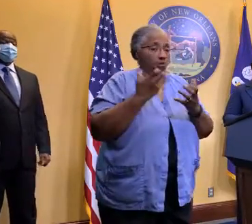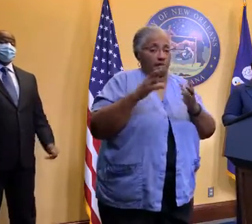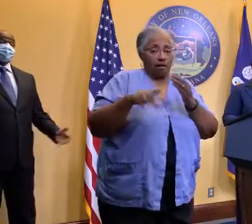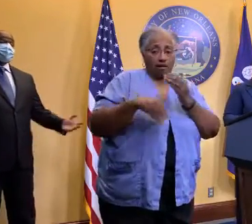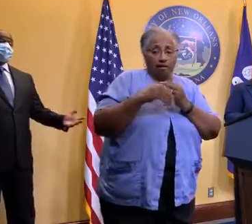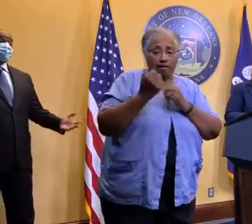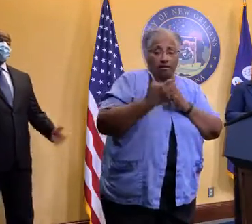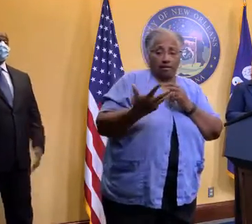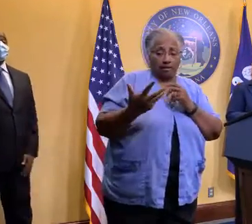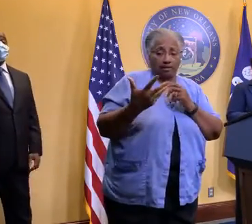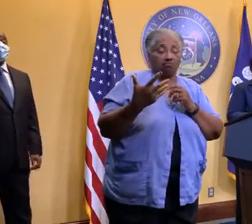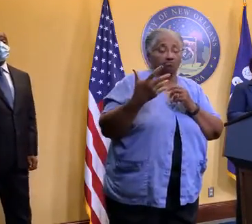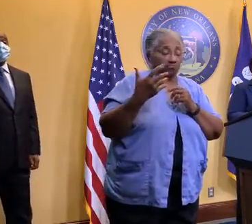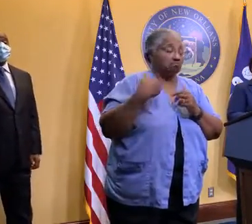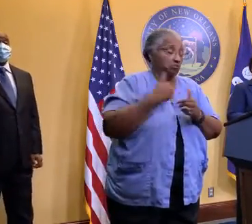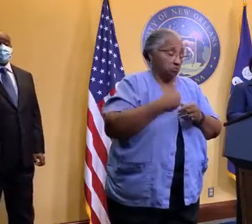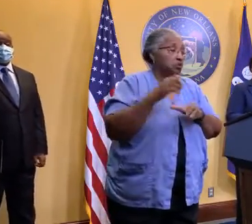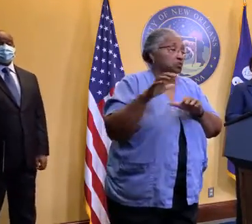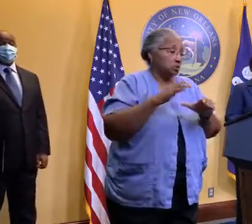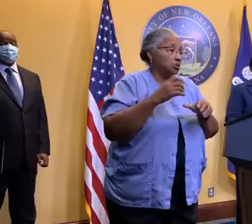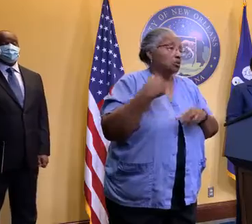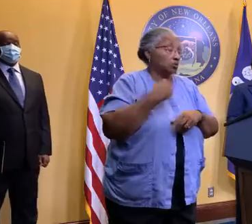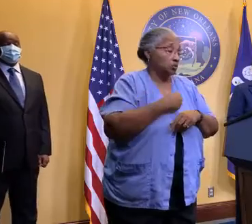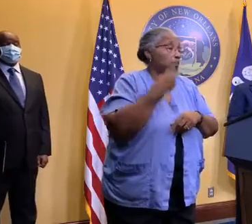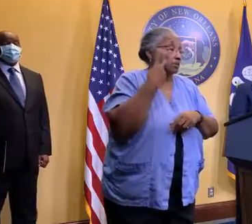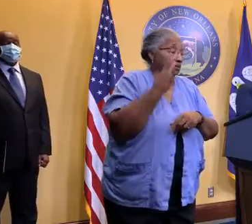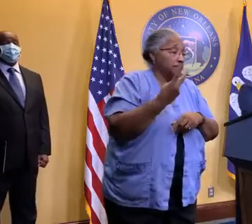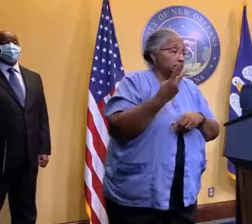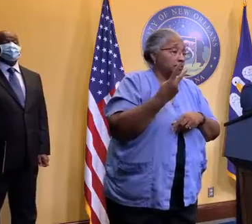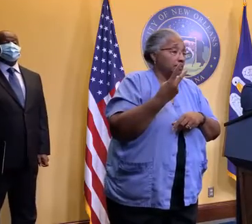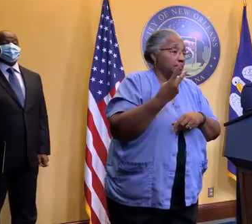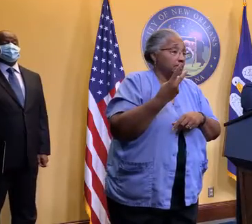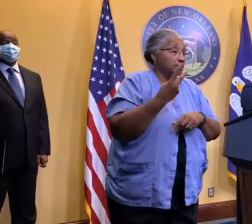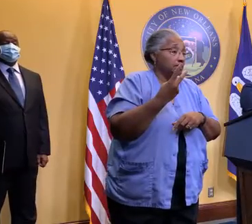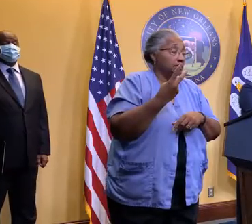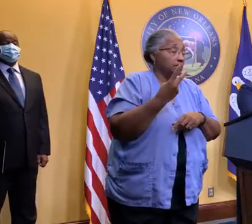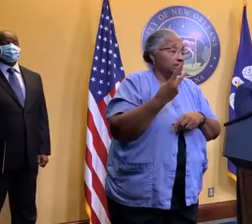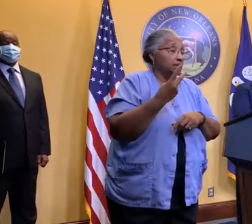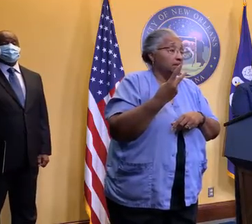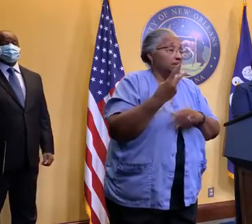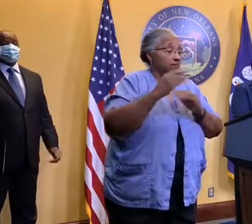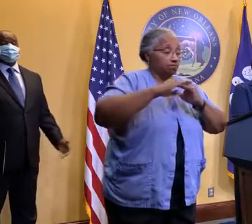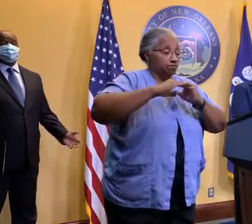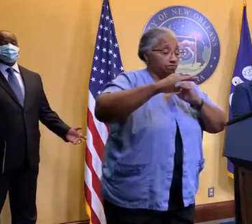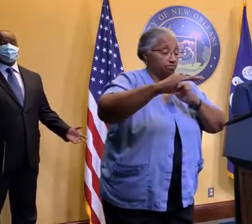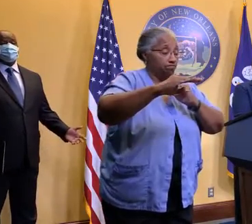No, that's exactly what we're doing. What we see is, it's remaining flat,